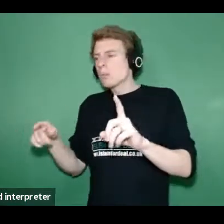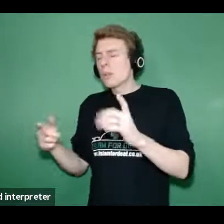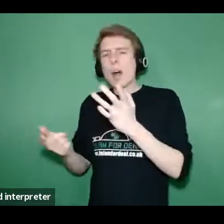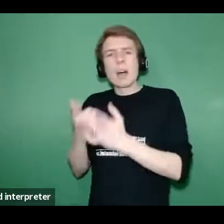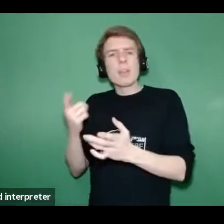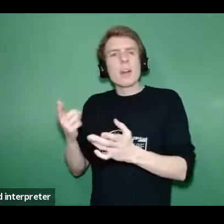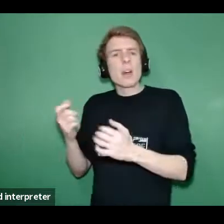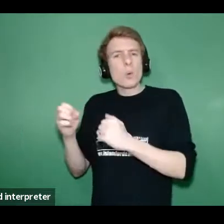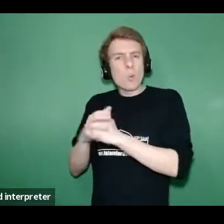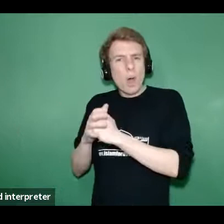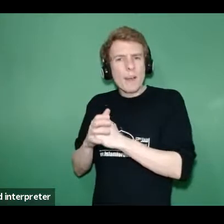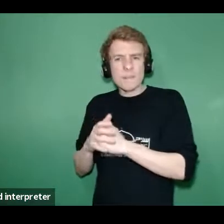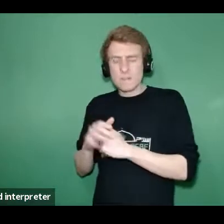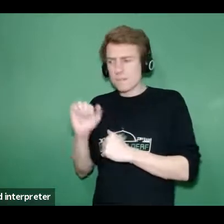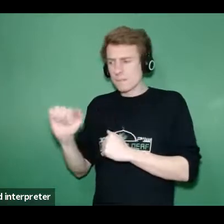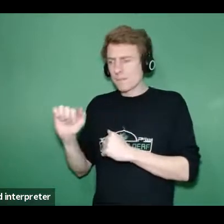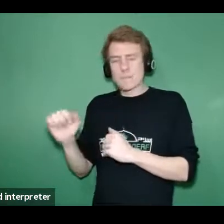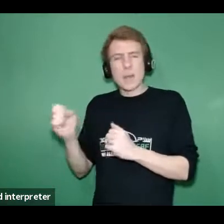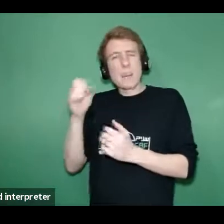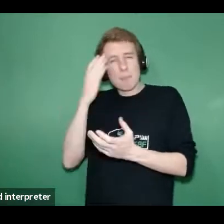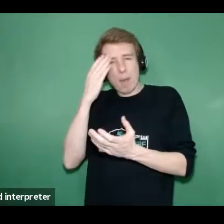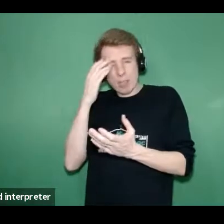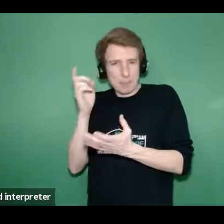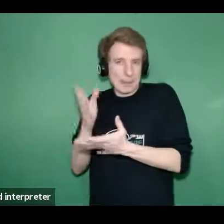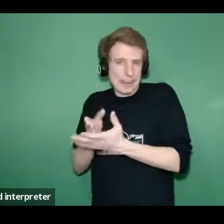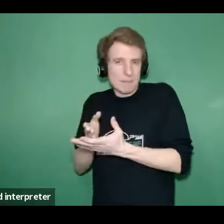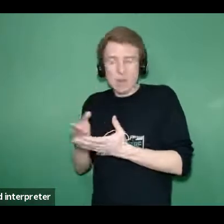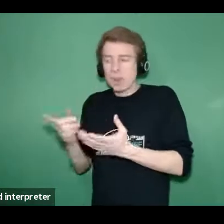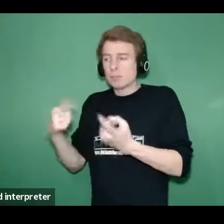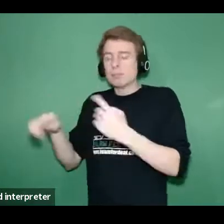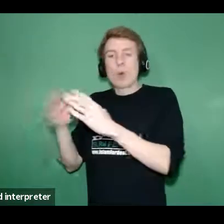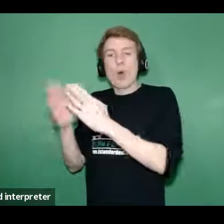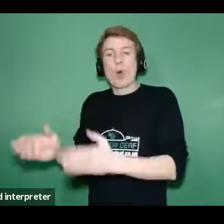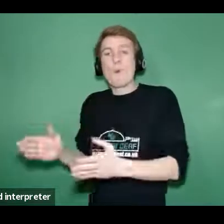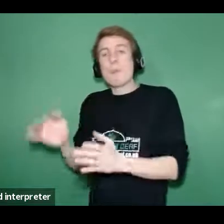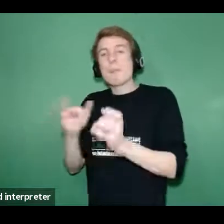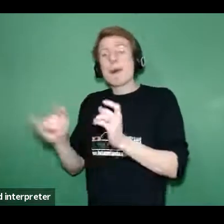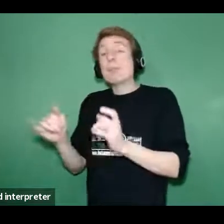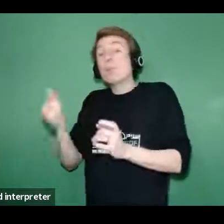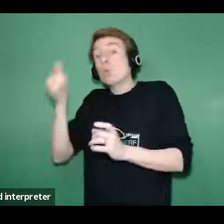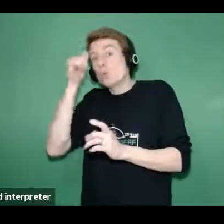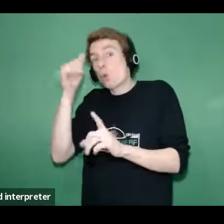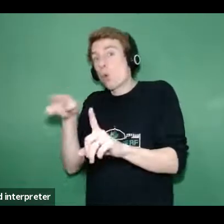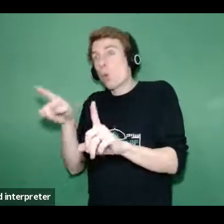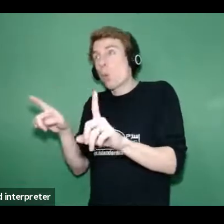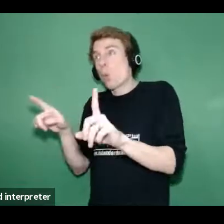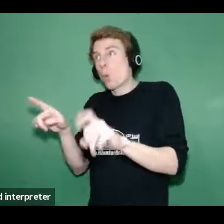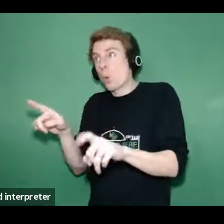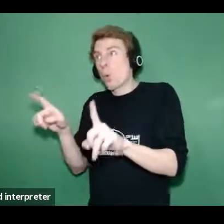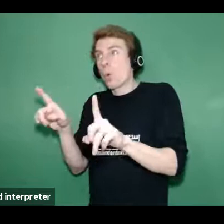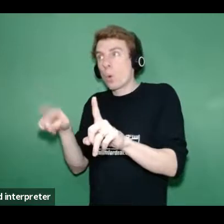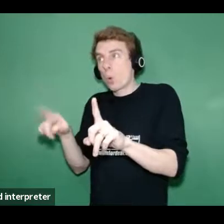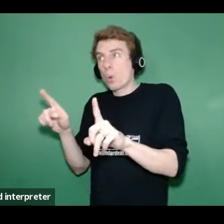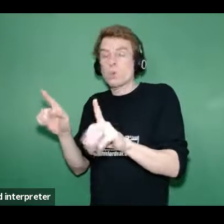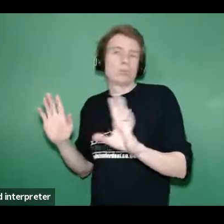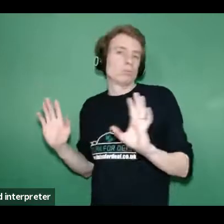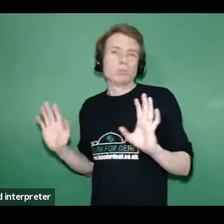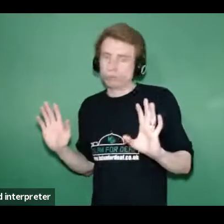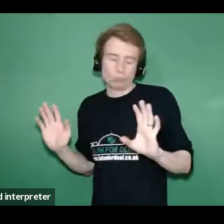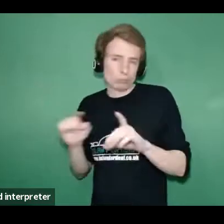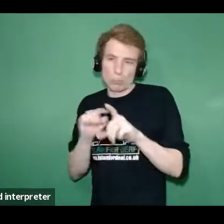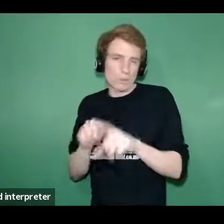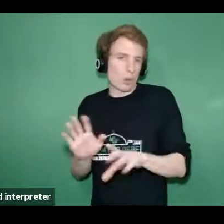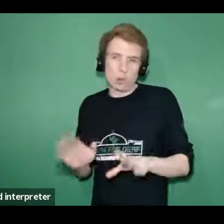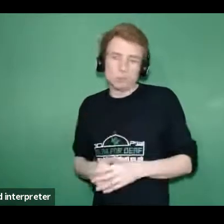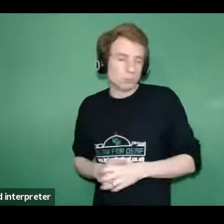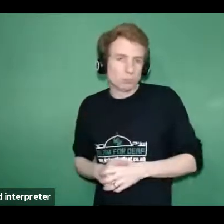believers should pray in the homes while following the prayer of the Imam in the masjid. And